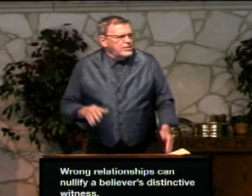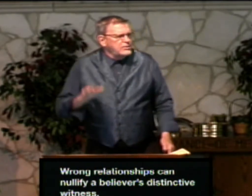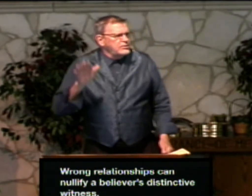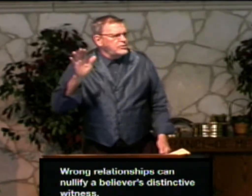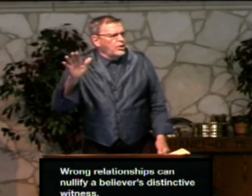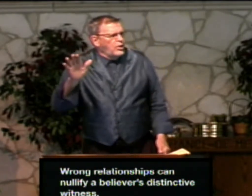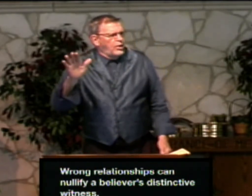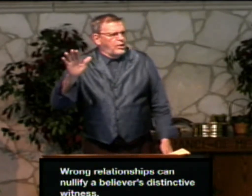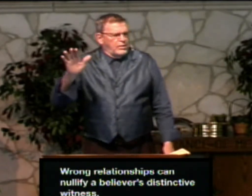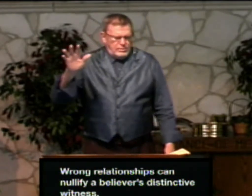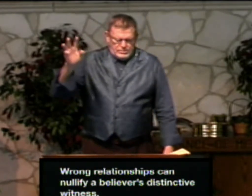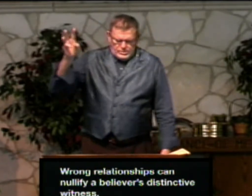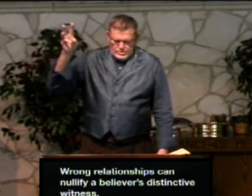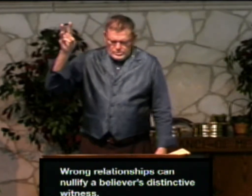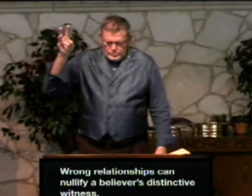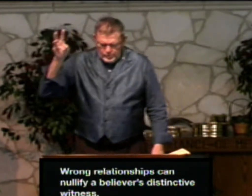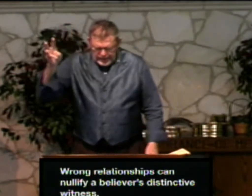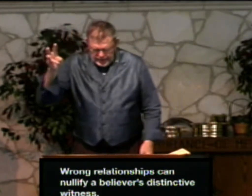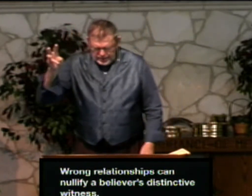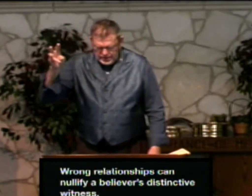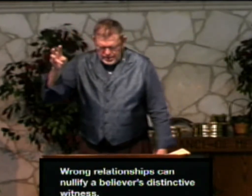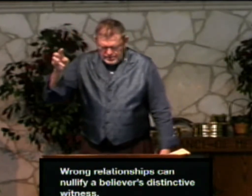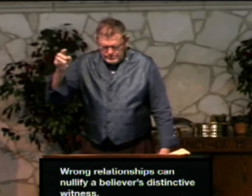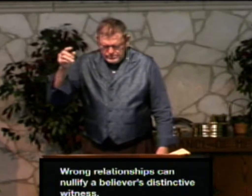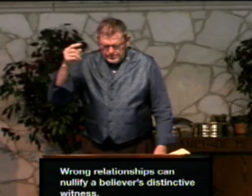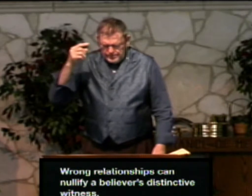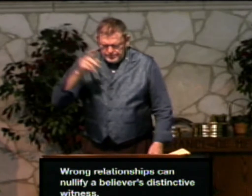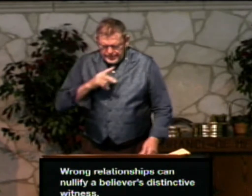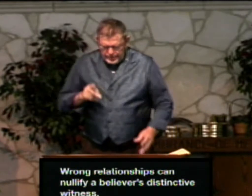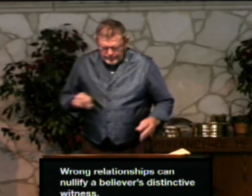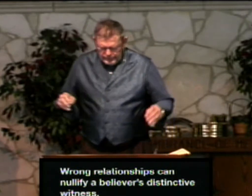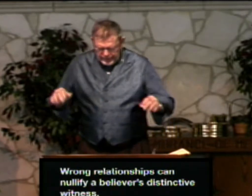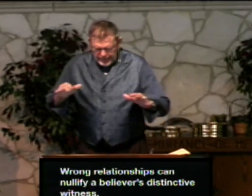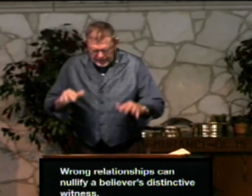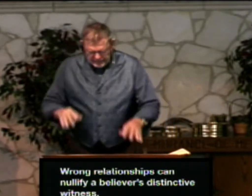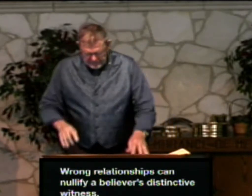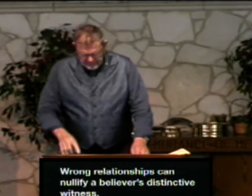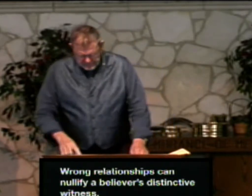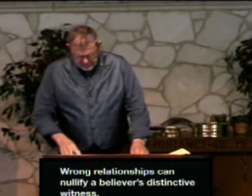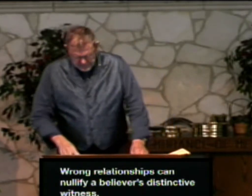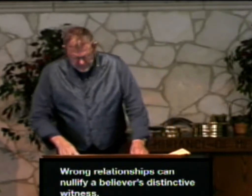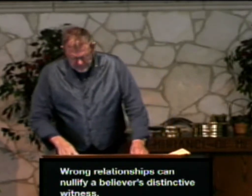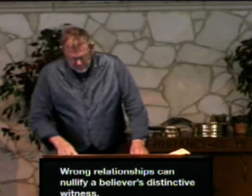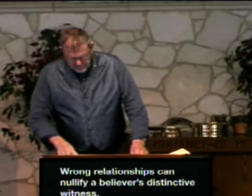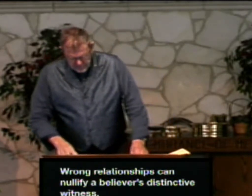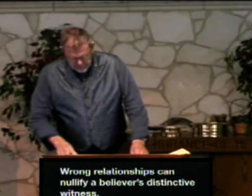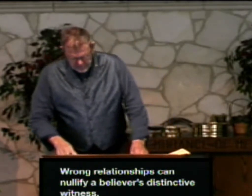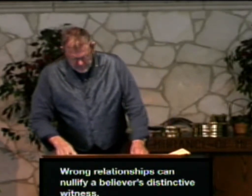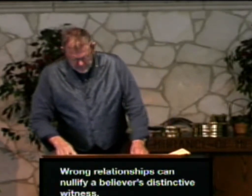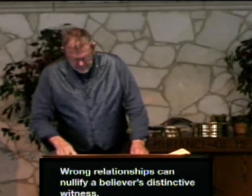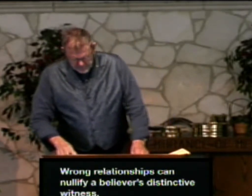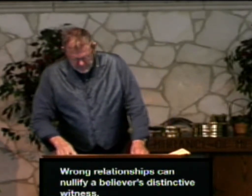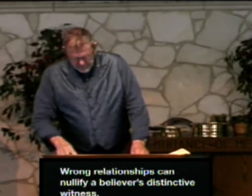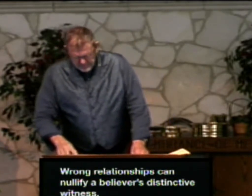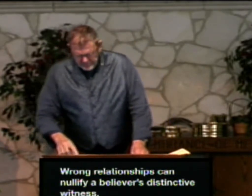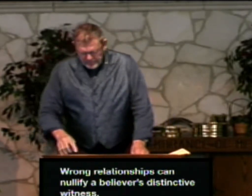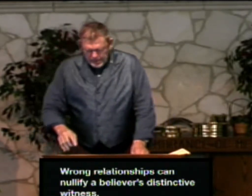nullifies your witness for the kingdom.